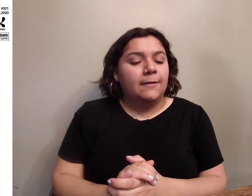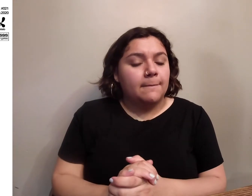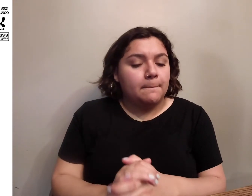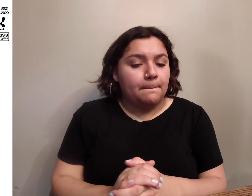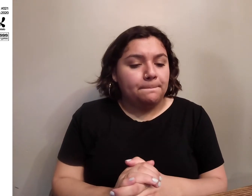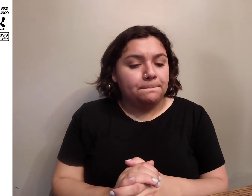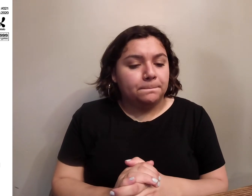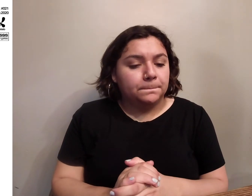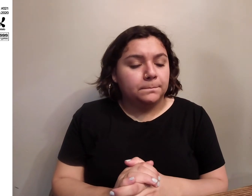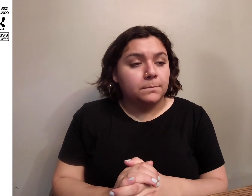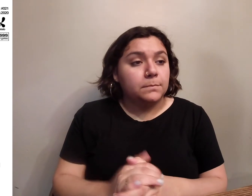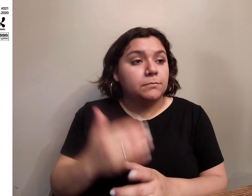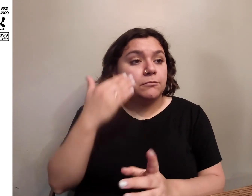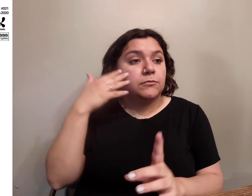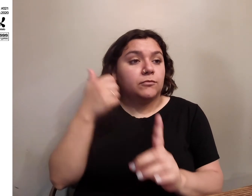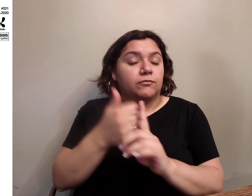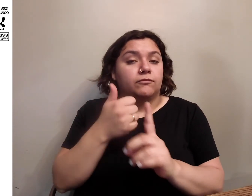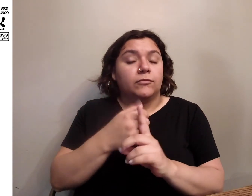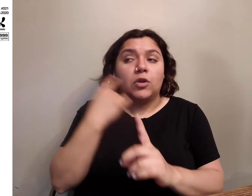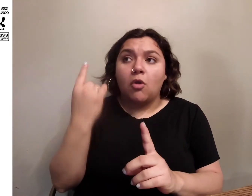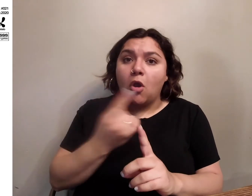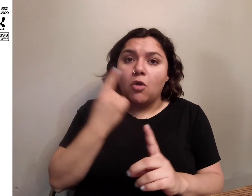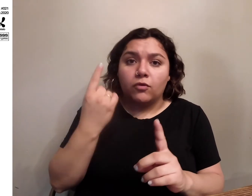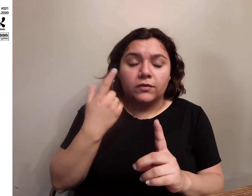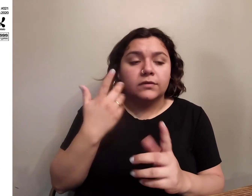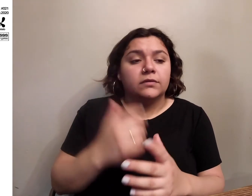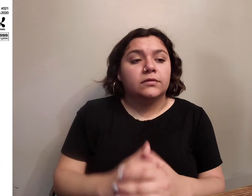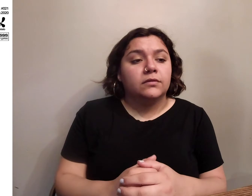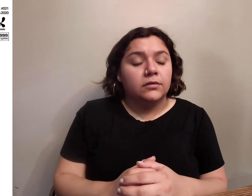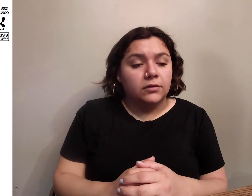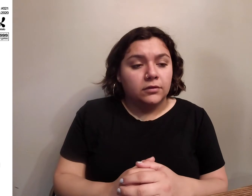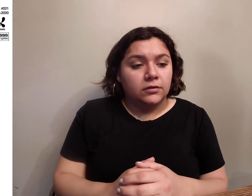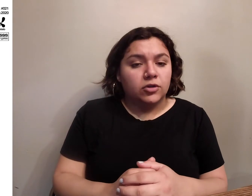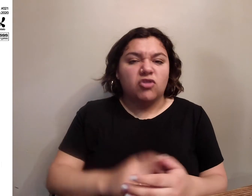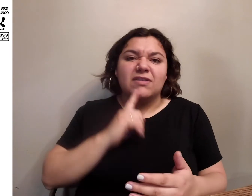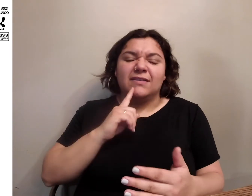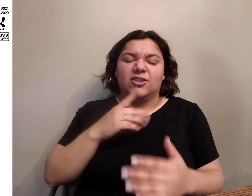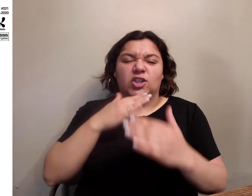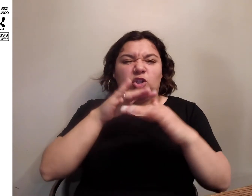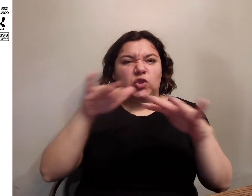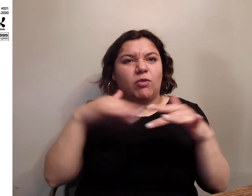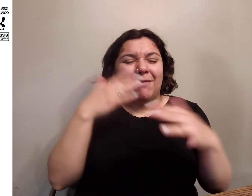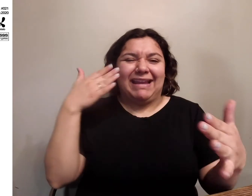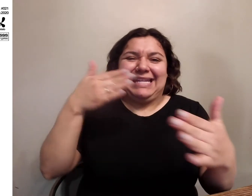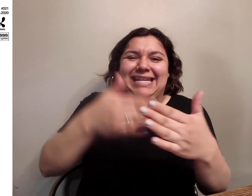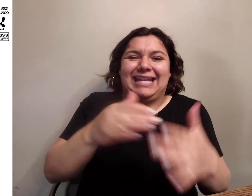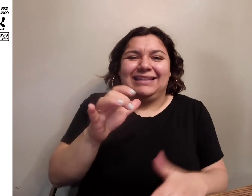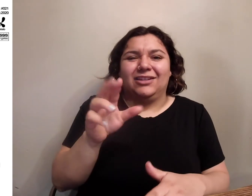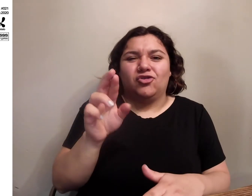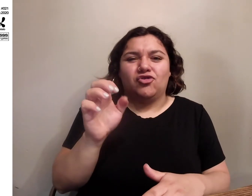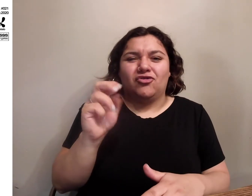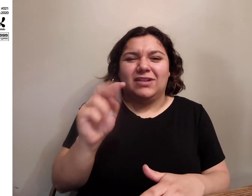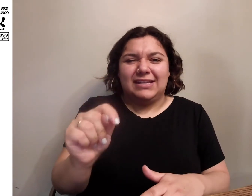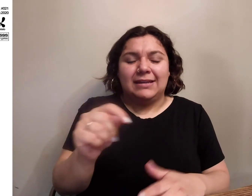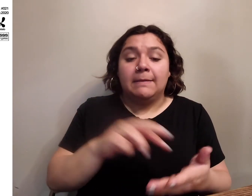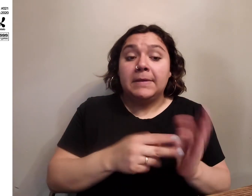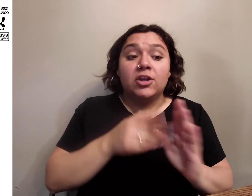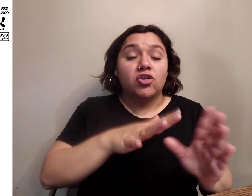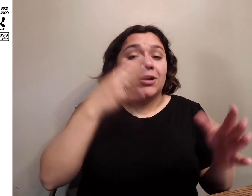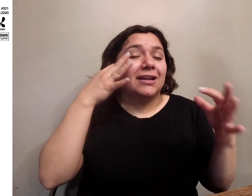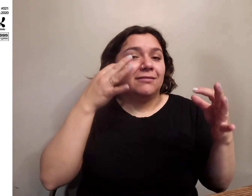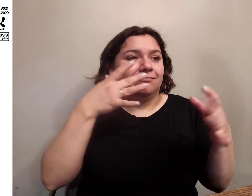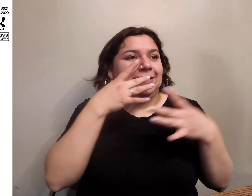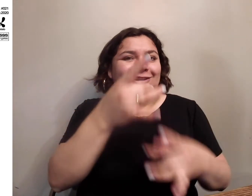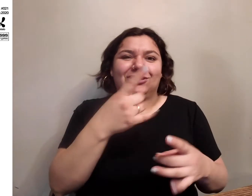in that, she was always swimming against the current, just her interest